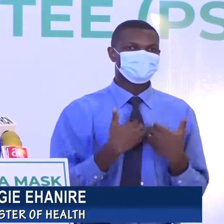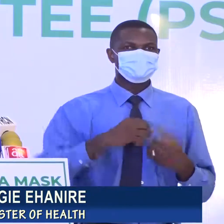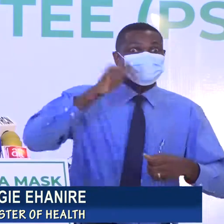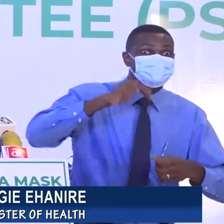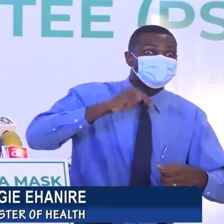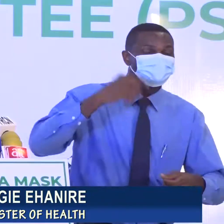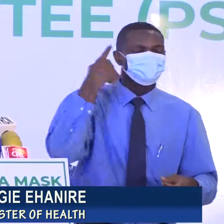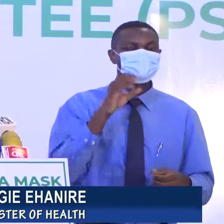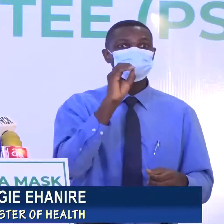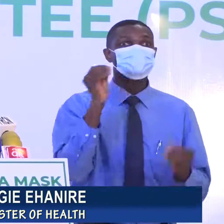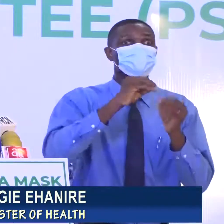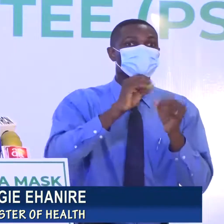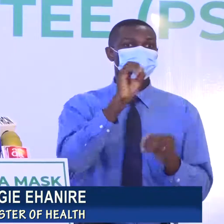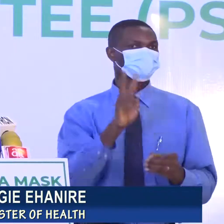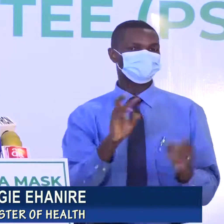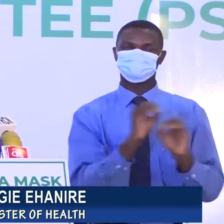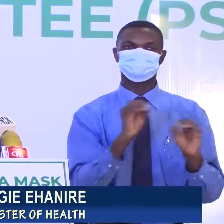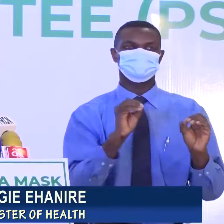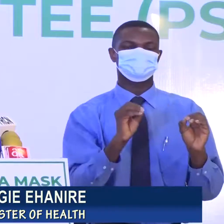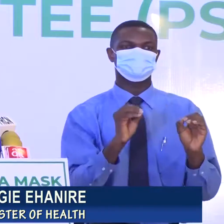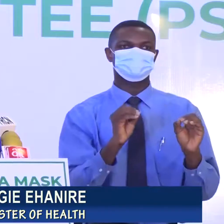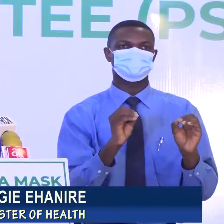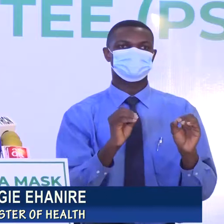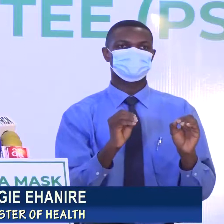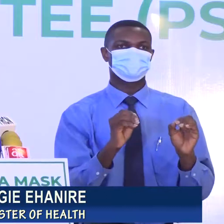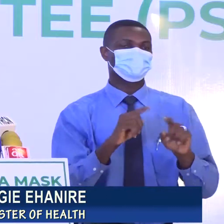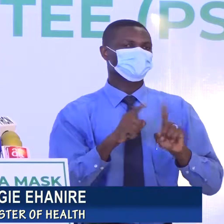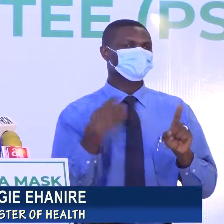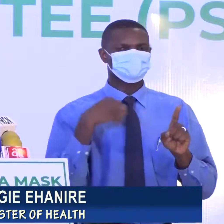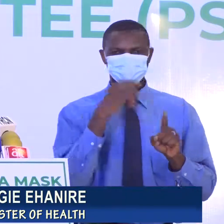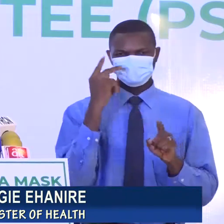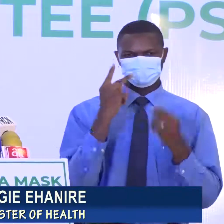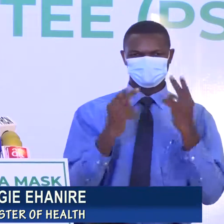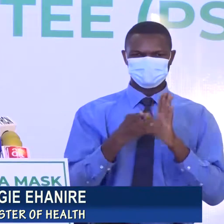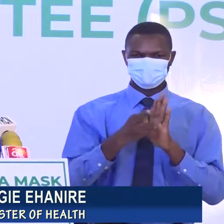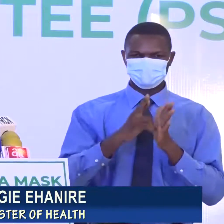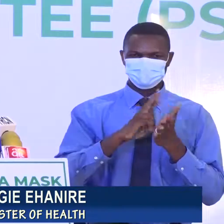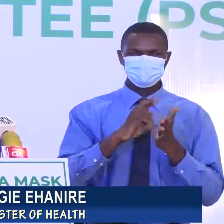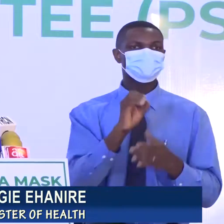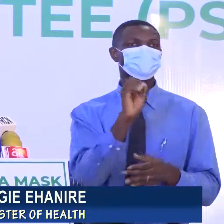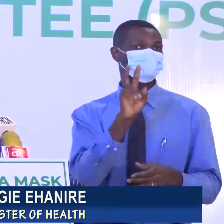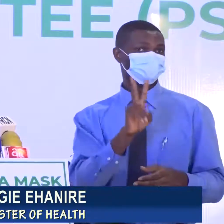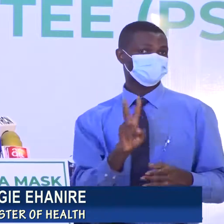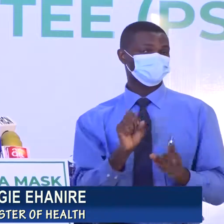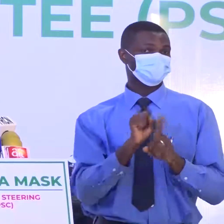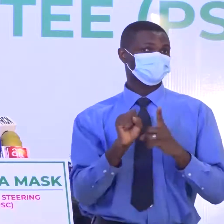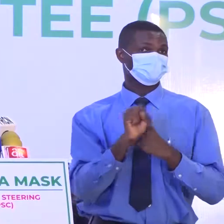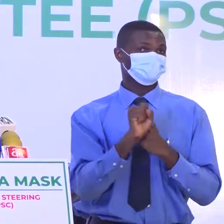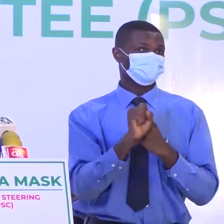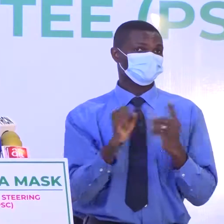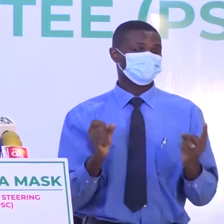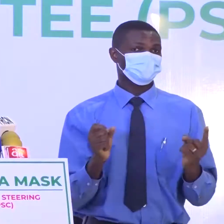our treatment centers. But a review of the oxygen situation in the total